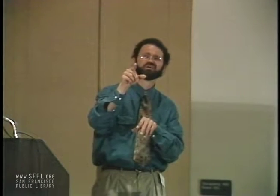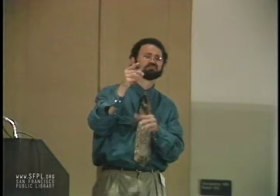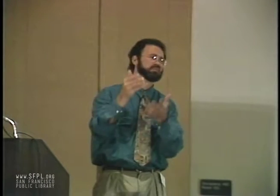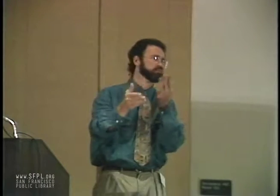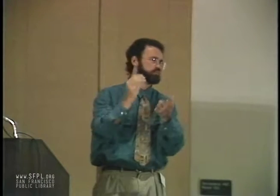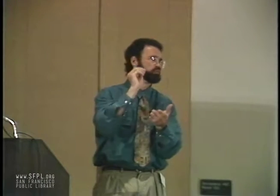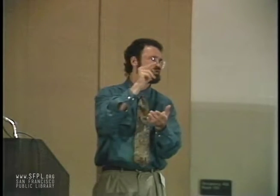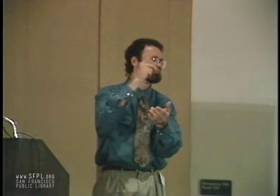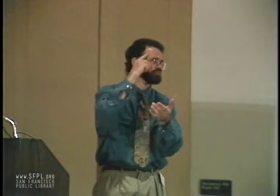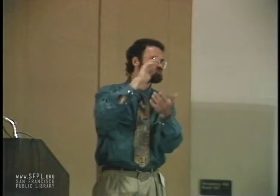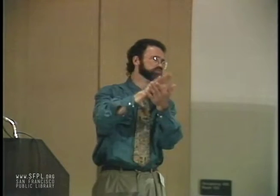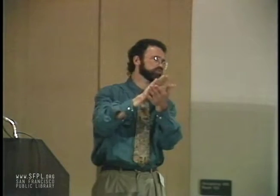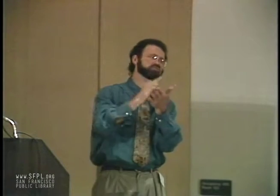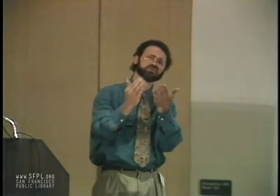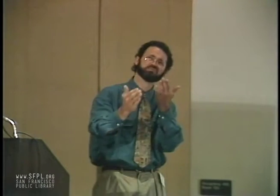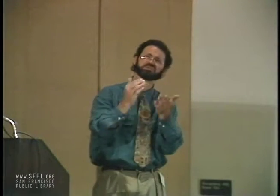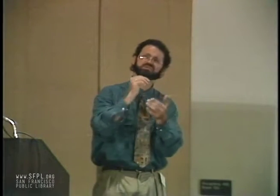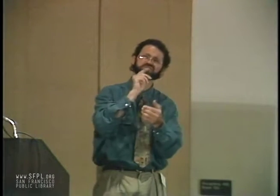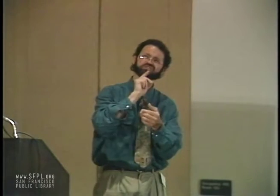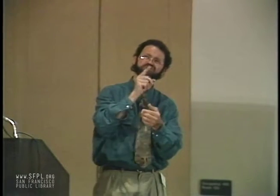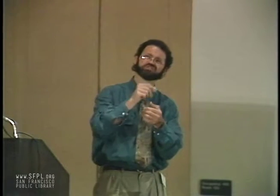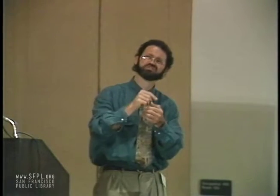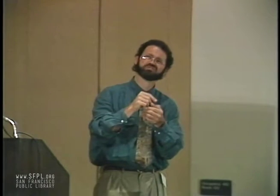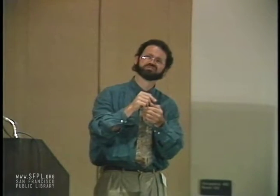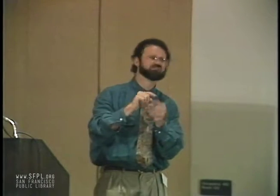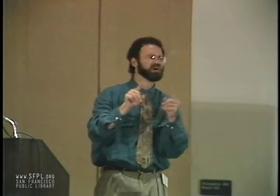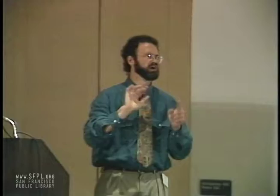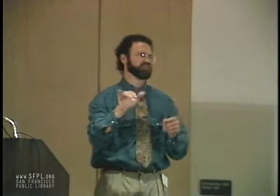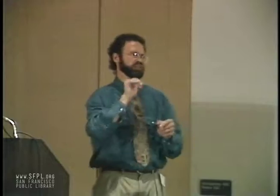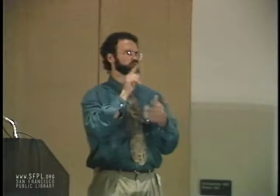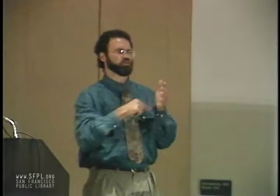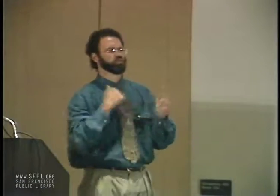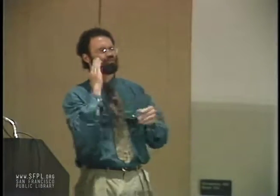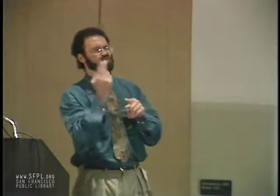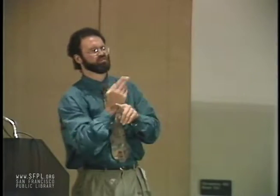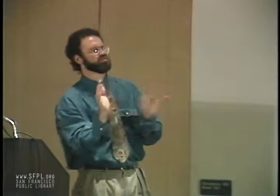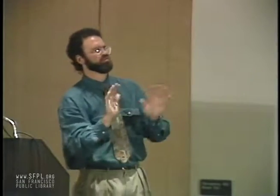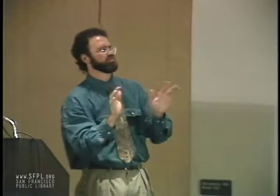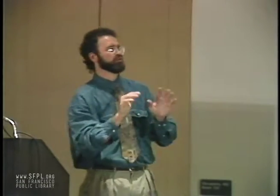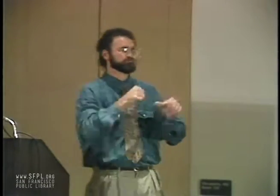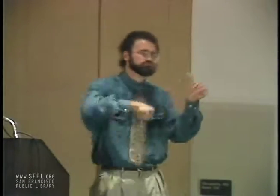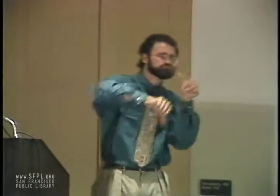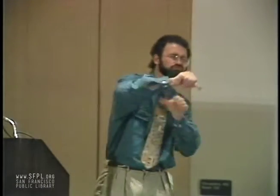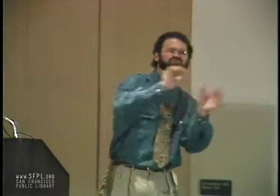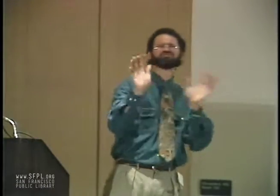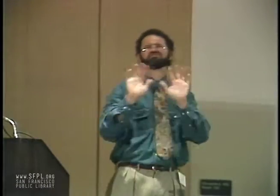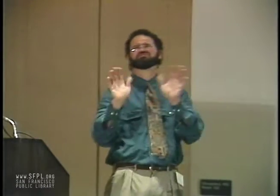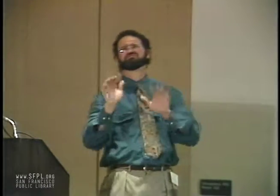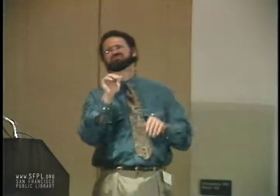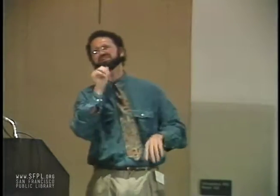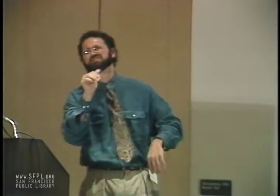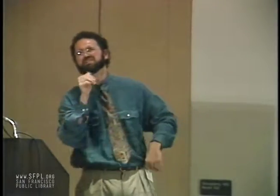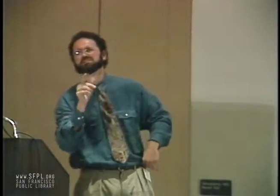and recognizes these other systems as strange, but consider maybe it is better in the educational system, but we won't use it in our adult